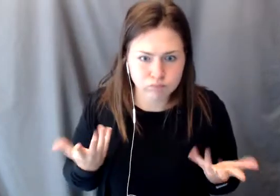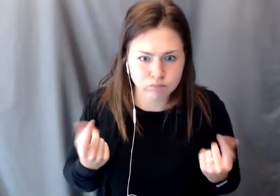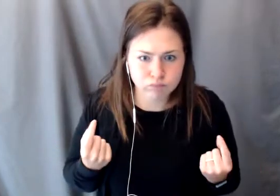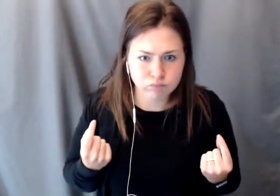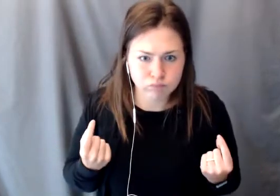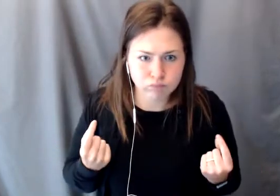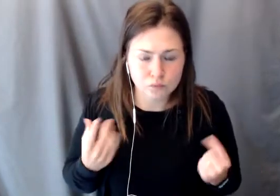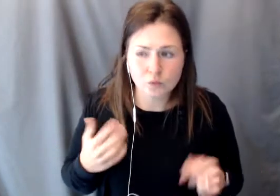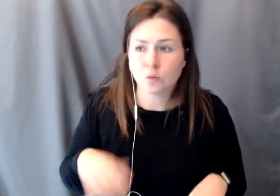think I know,